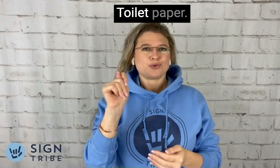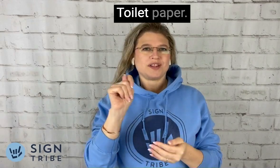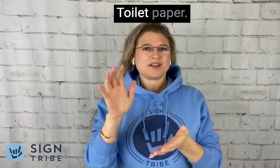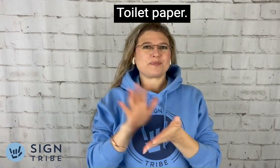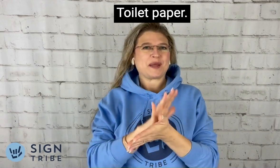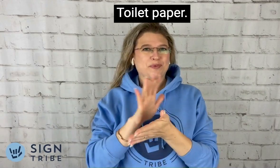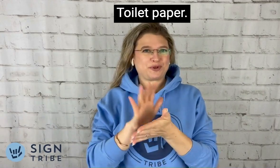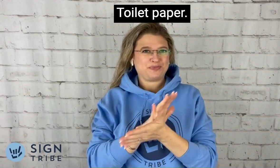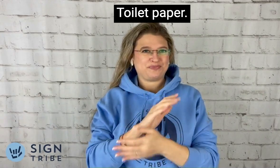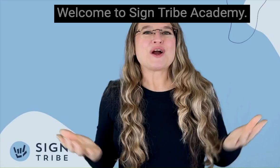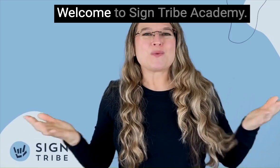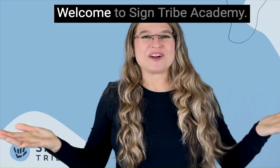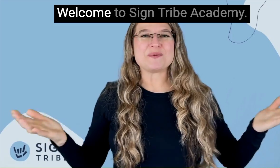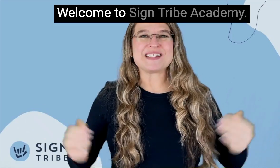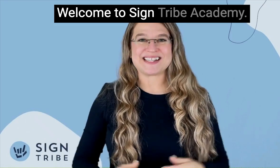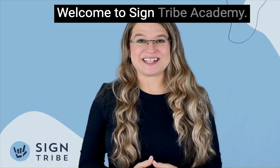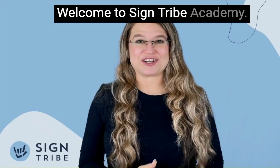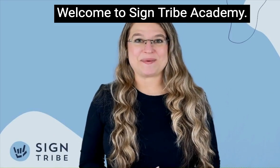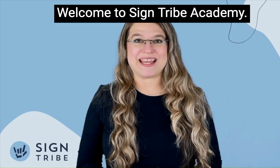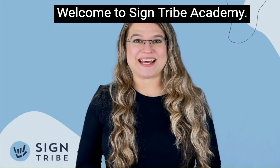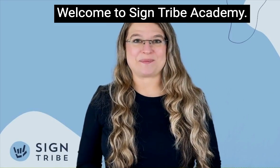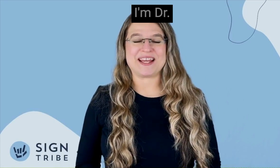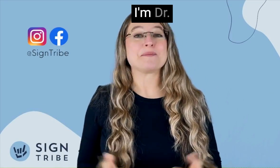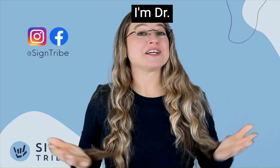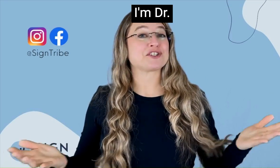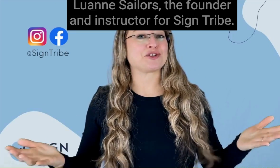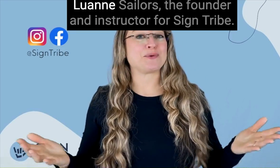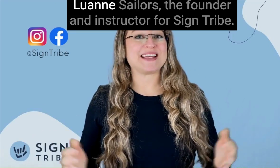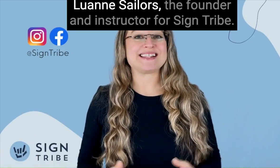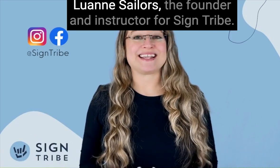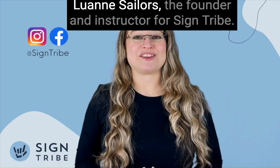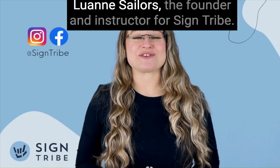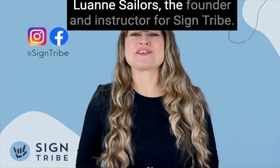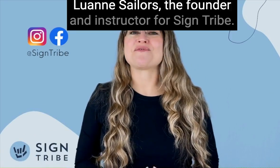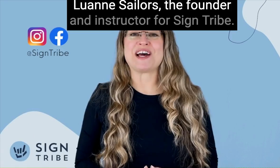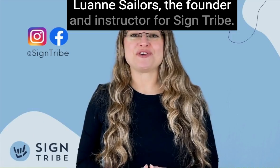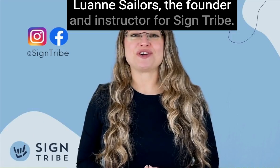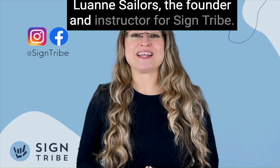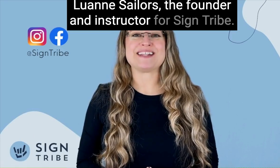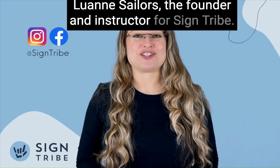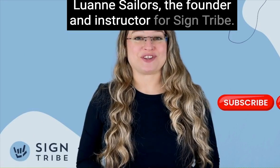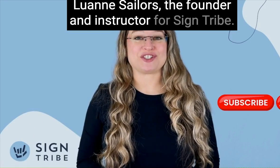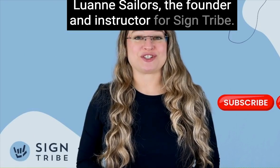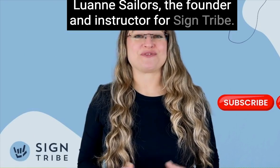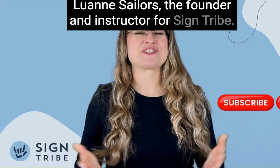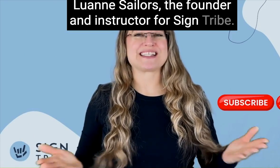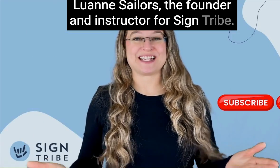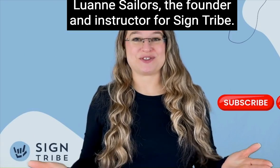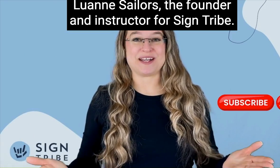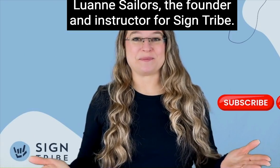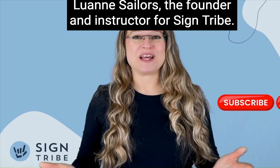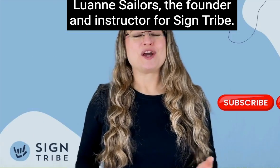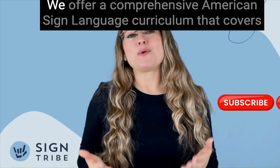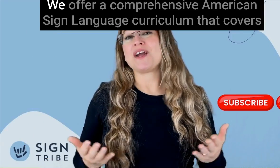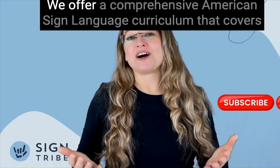Toilet paper. Welcome to Sign Tribe Academy. I'm Dr. Luann Sailors, the founder and instructor for Sign Tribe. We offer